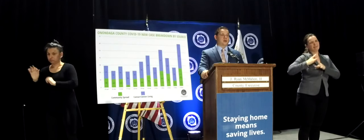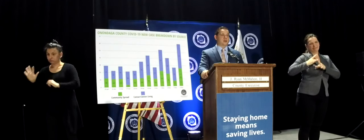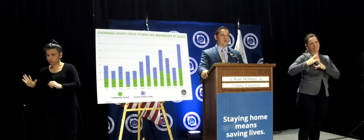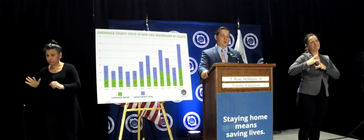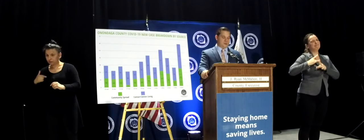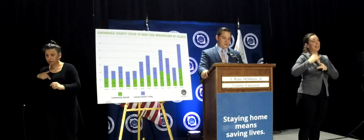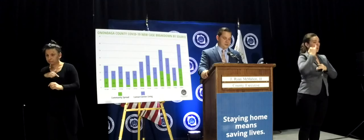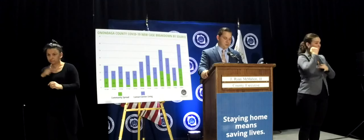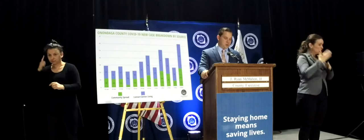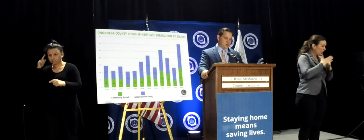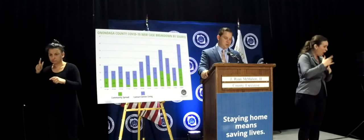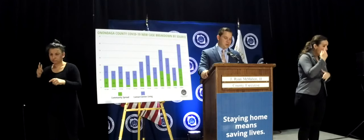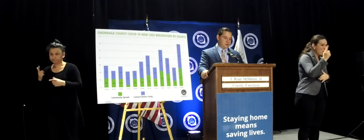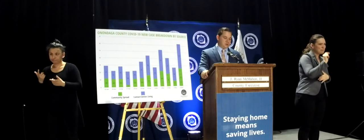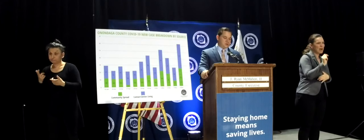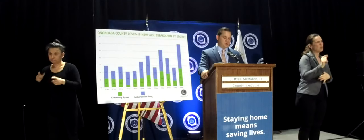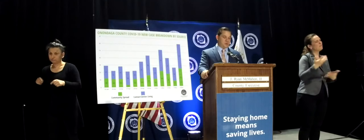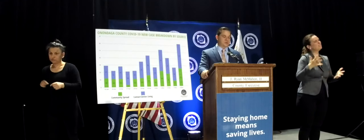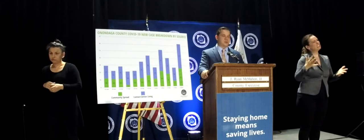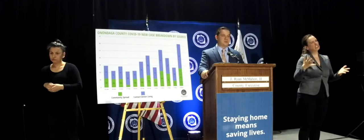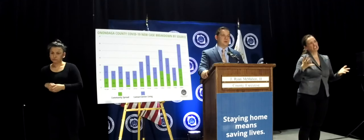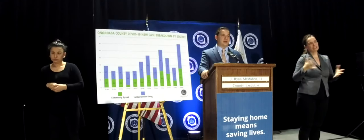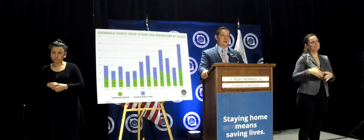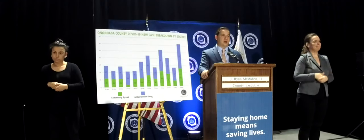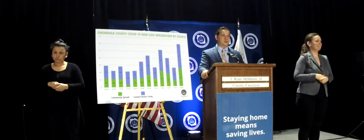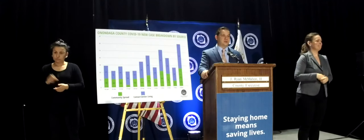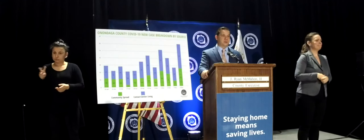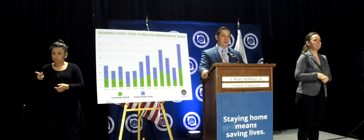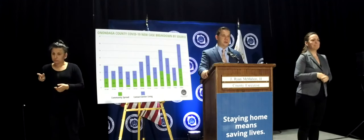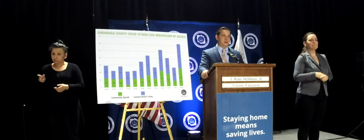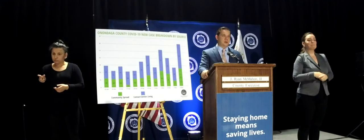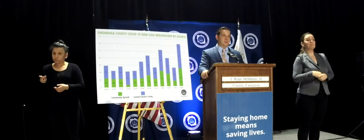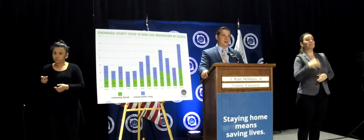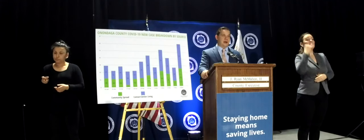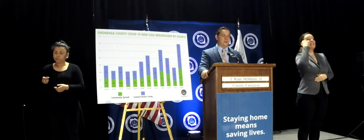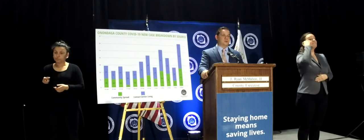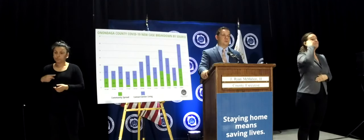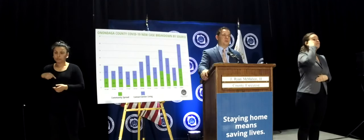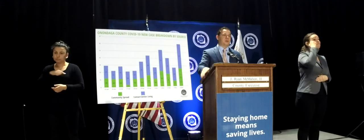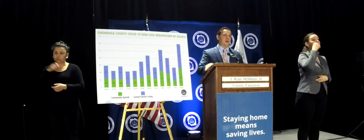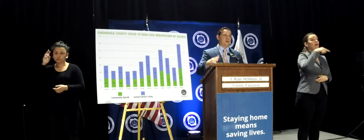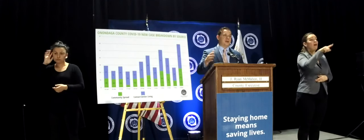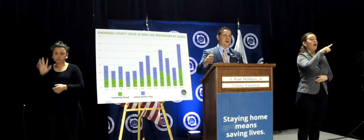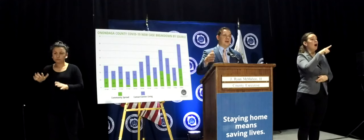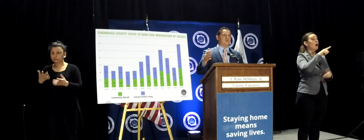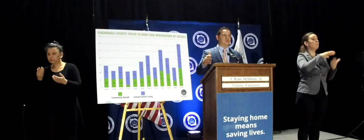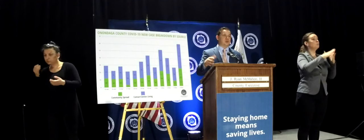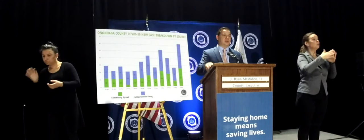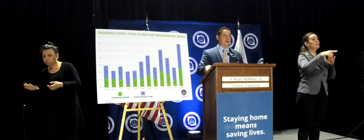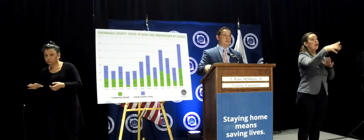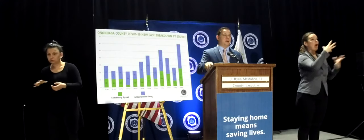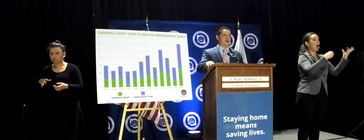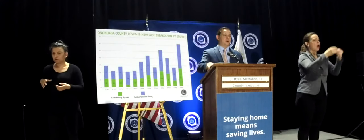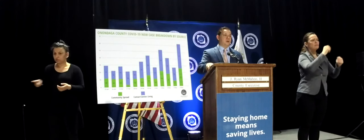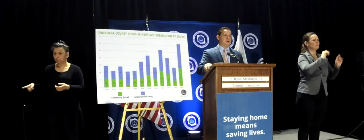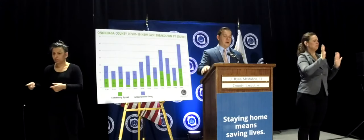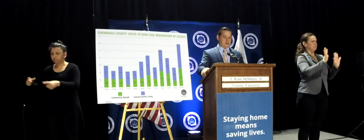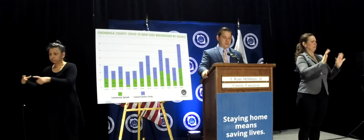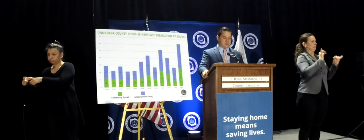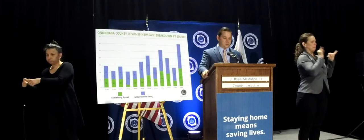folks are already in a quarantine situation, so the risk to the community at large is limited. But again, those are people that we then have to treat and get